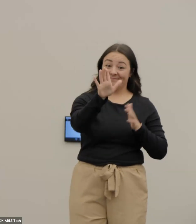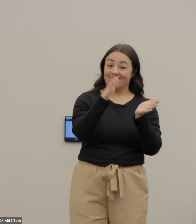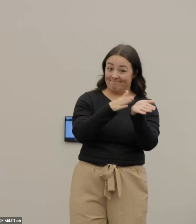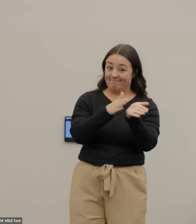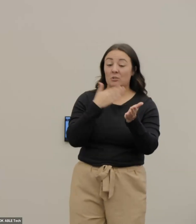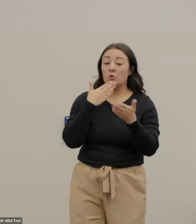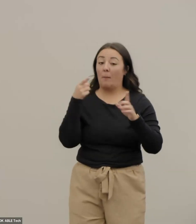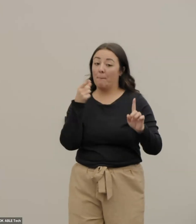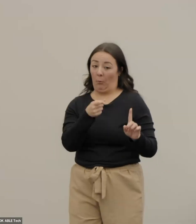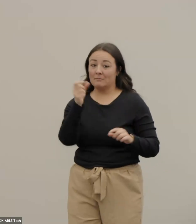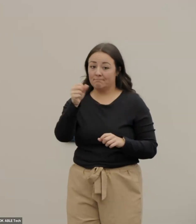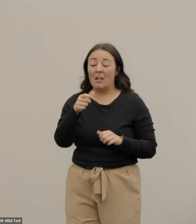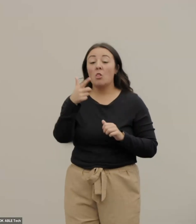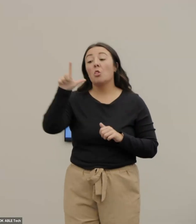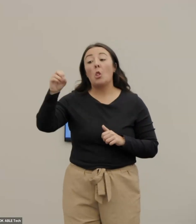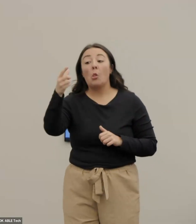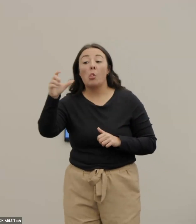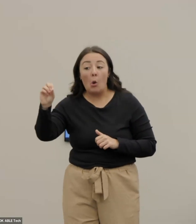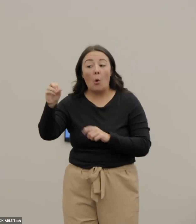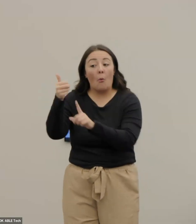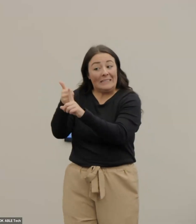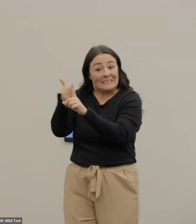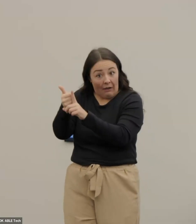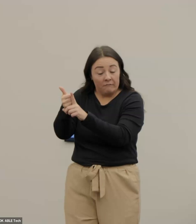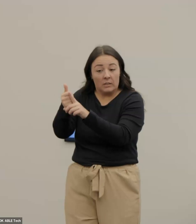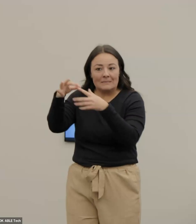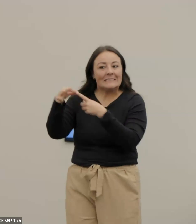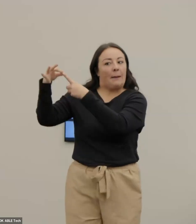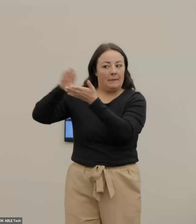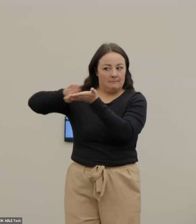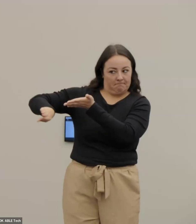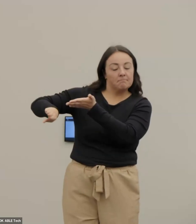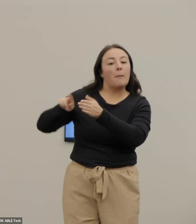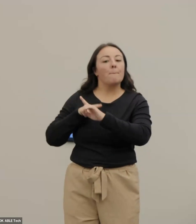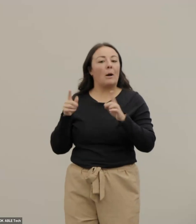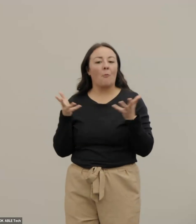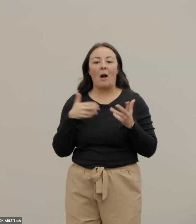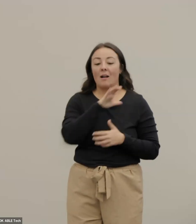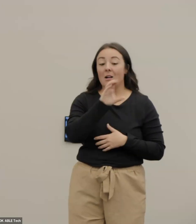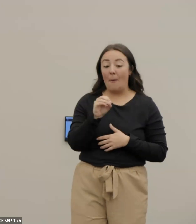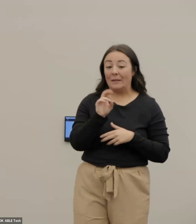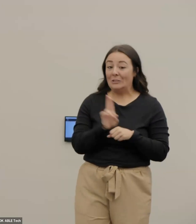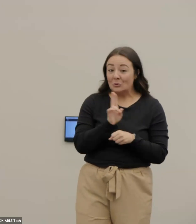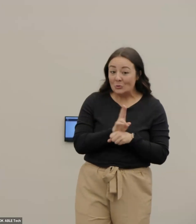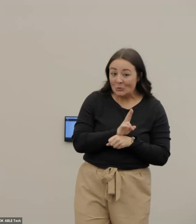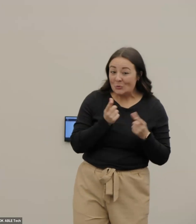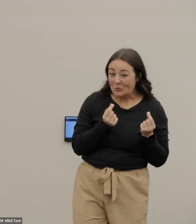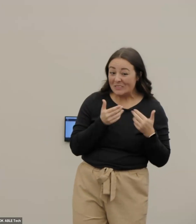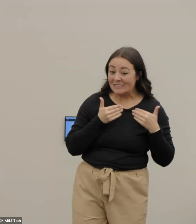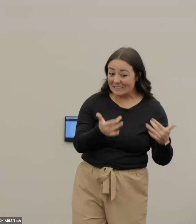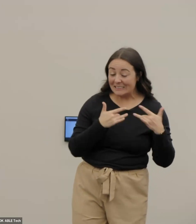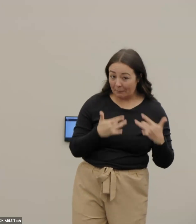the logo itself is exempt, what companies often do is they'll reuse that color